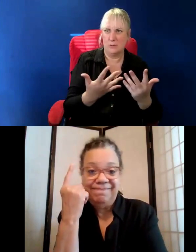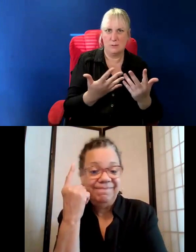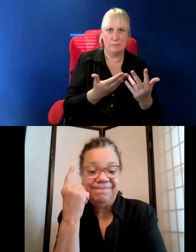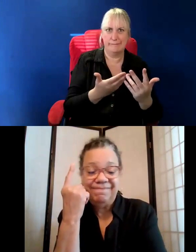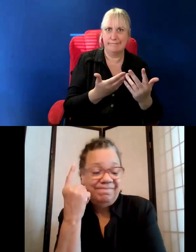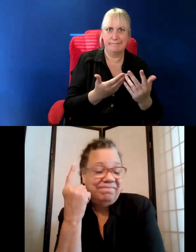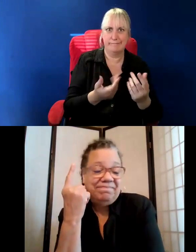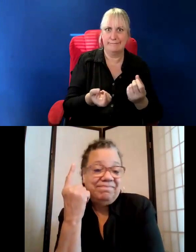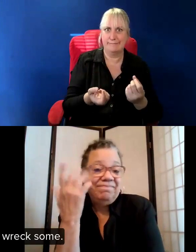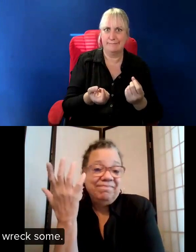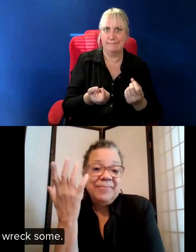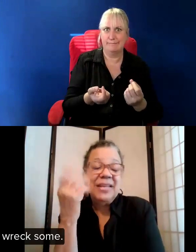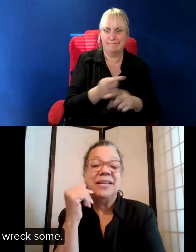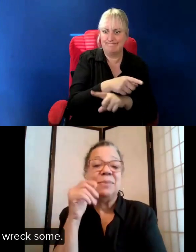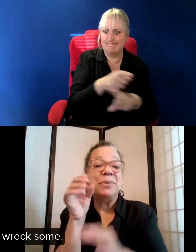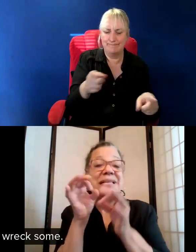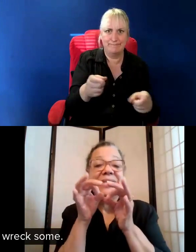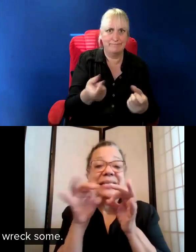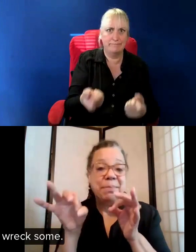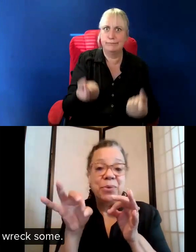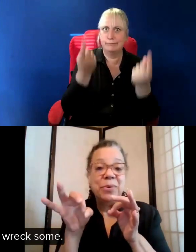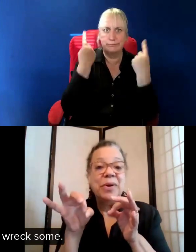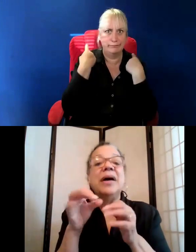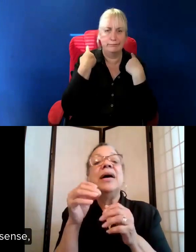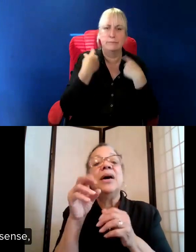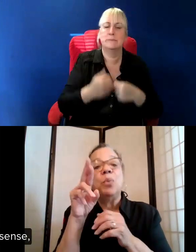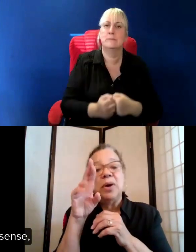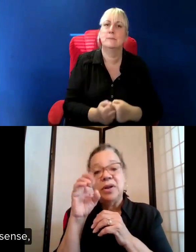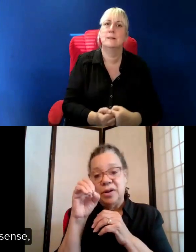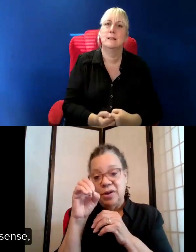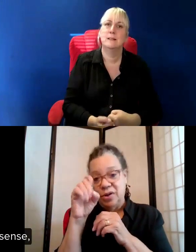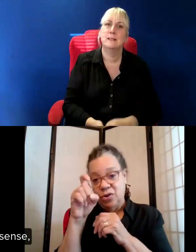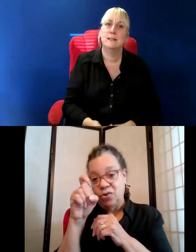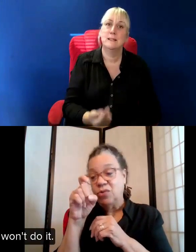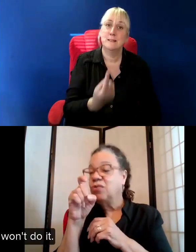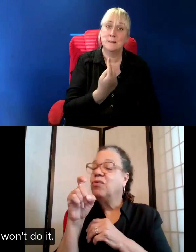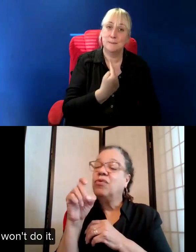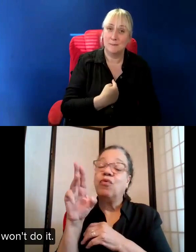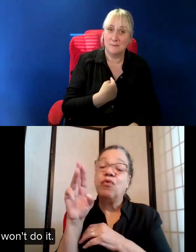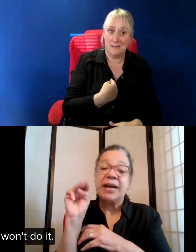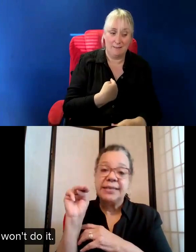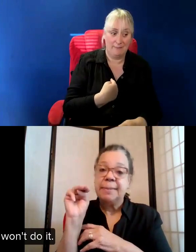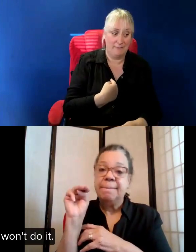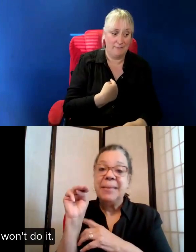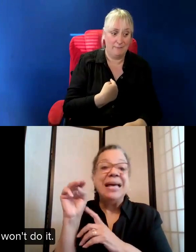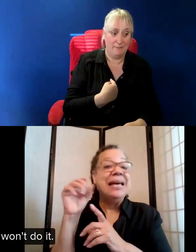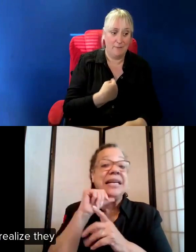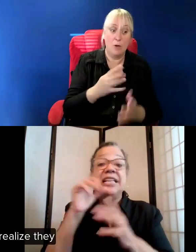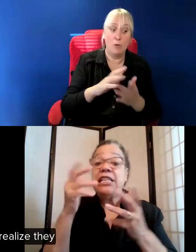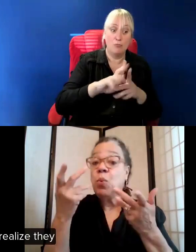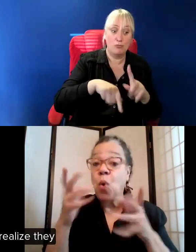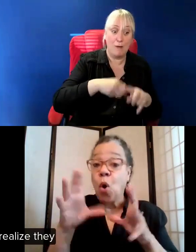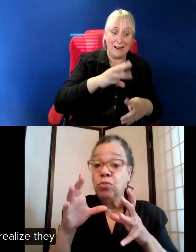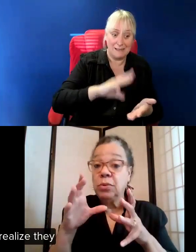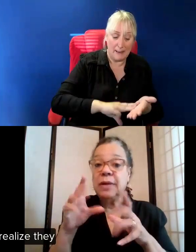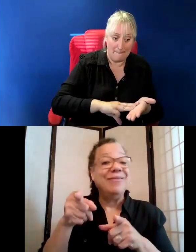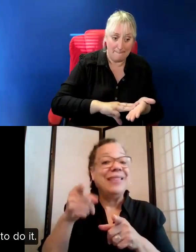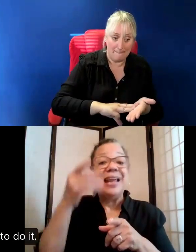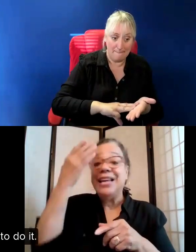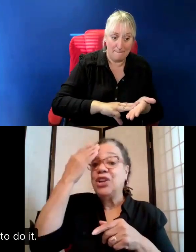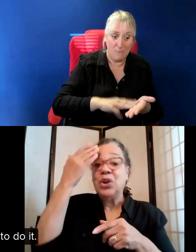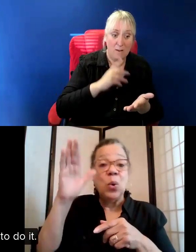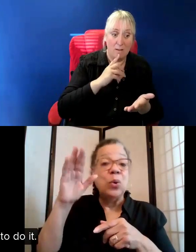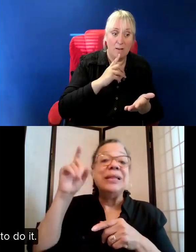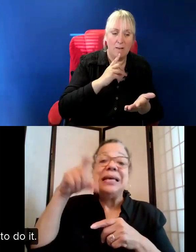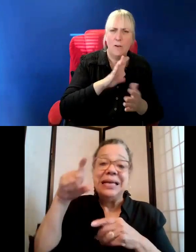to stick up for Wrexham in that sense. It's not they won't do it. They didn't realise they